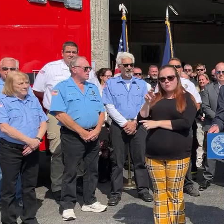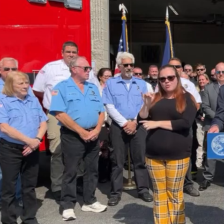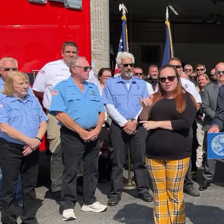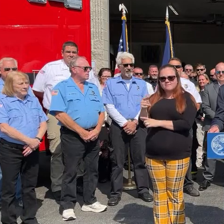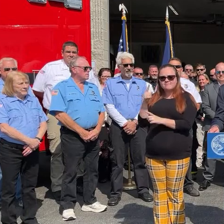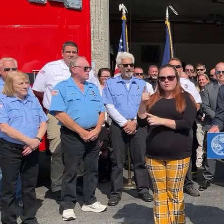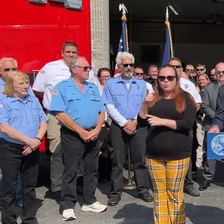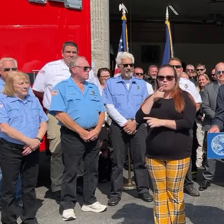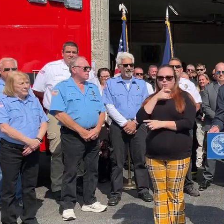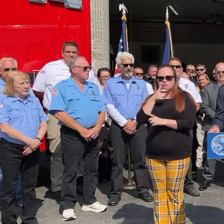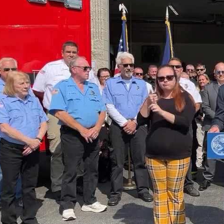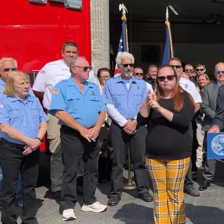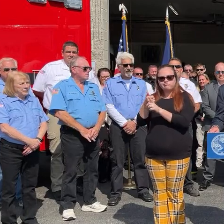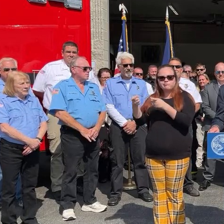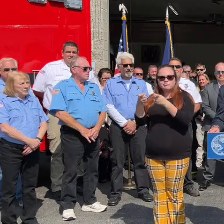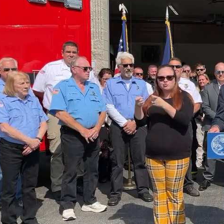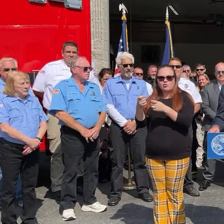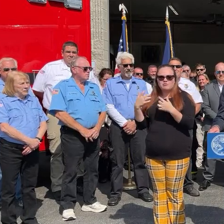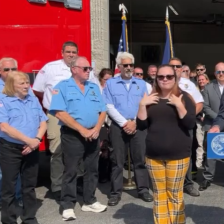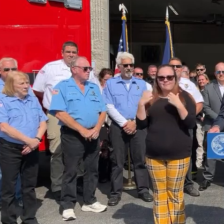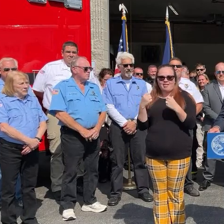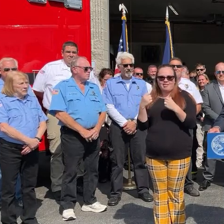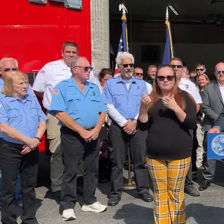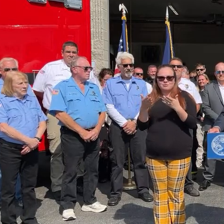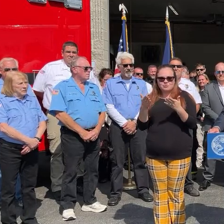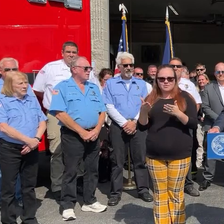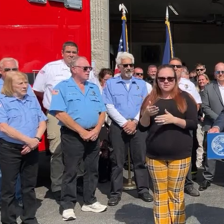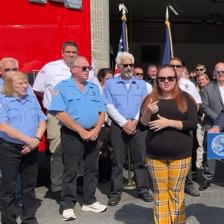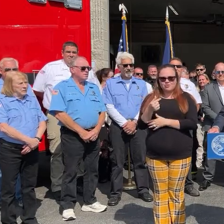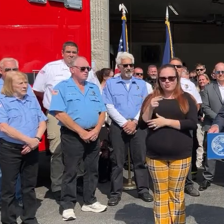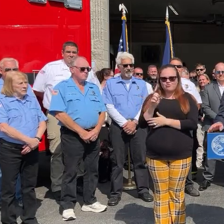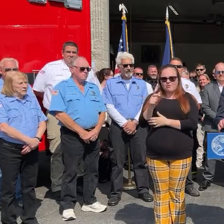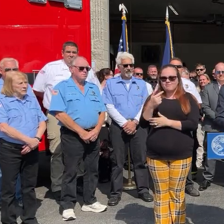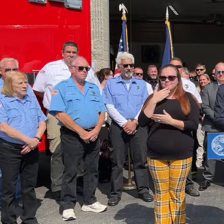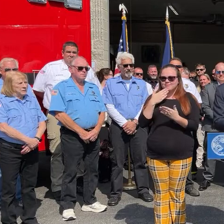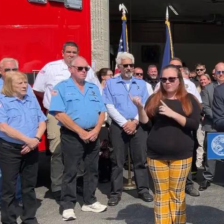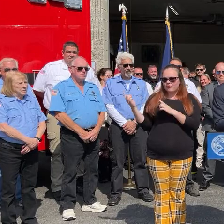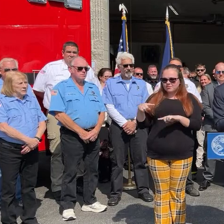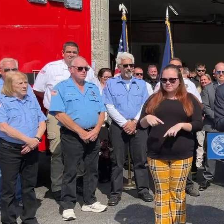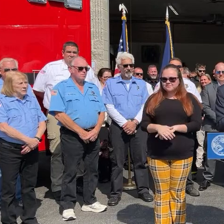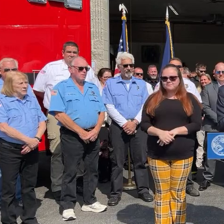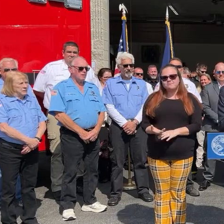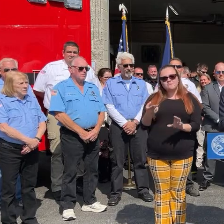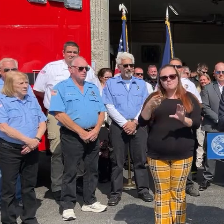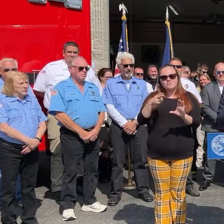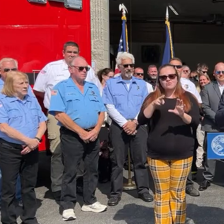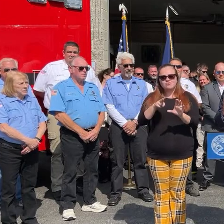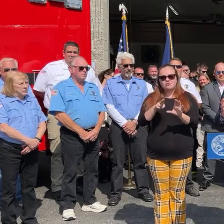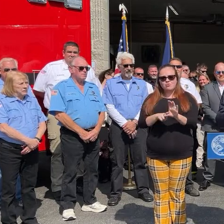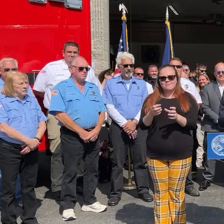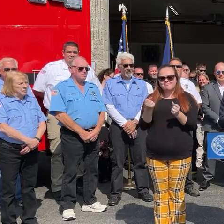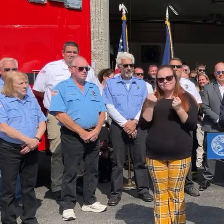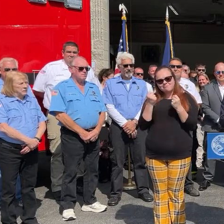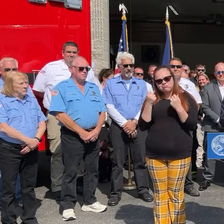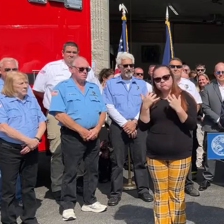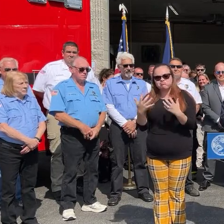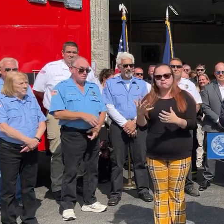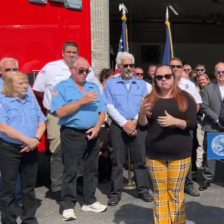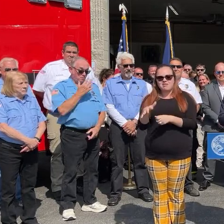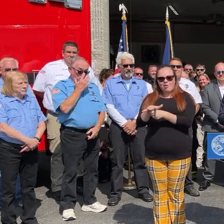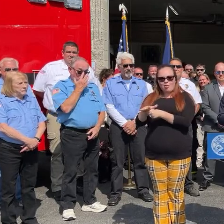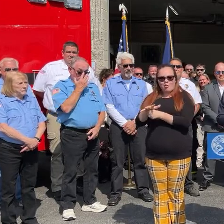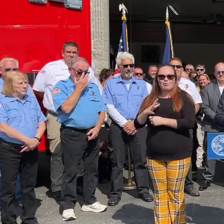Health's Emergency Medical Services Division, Greg Gill. I thank them for being here. We are joined by a number of local